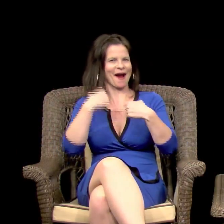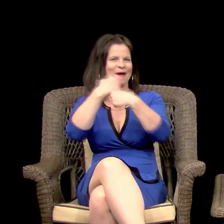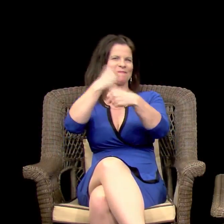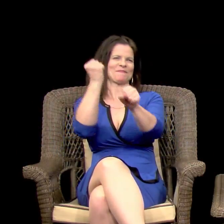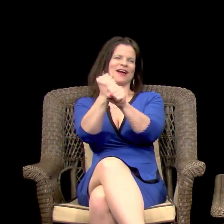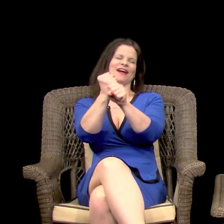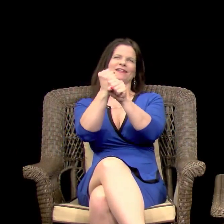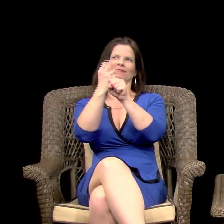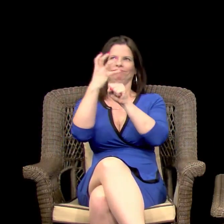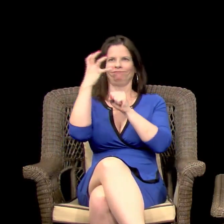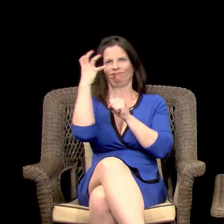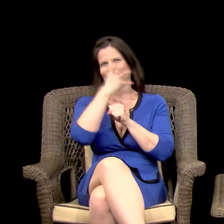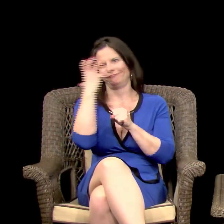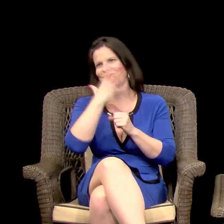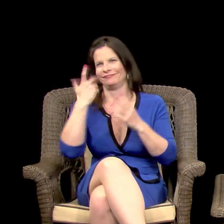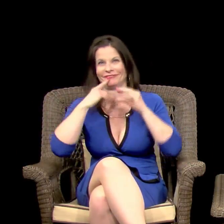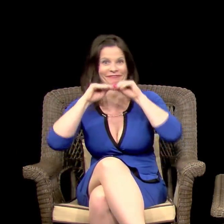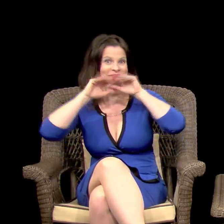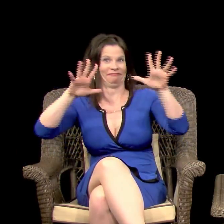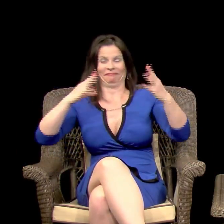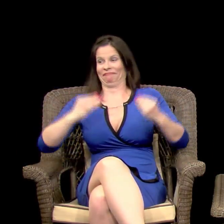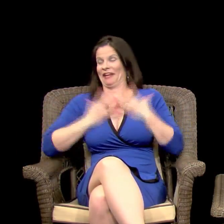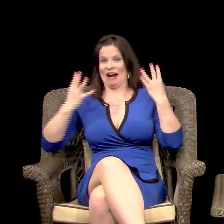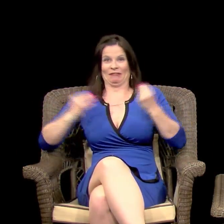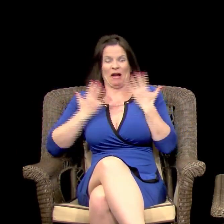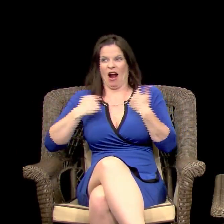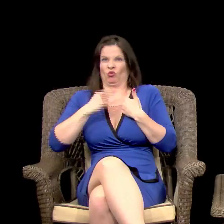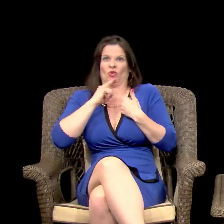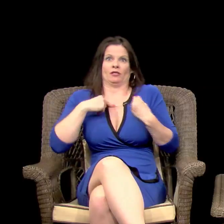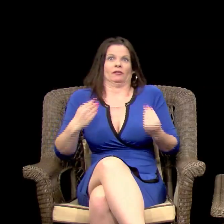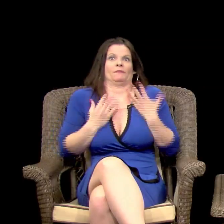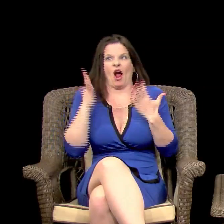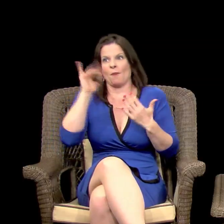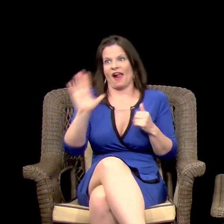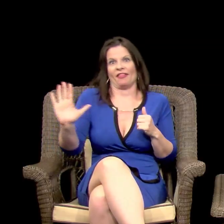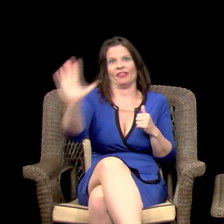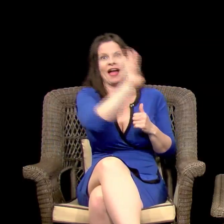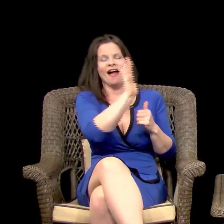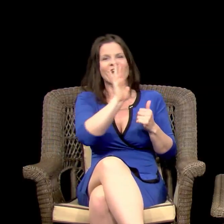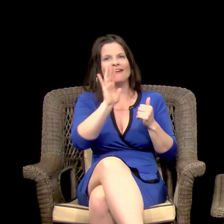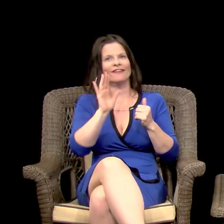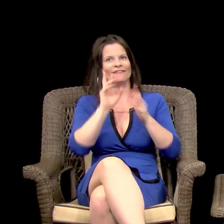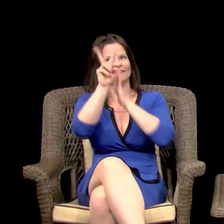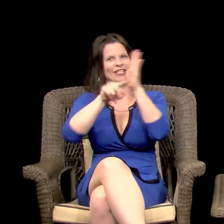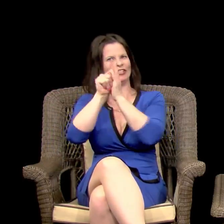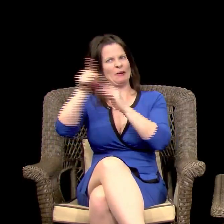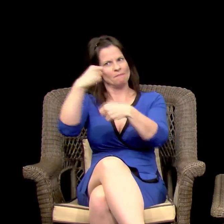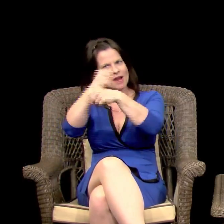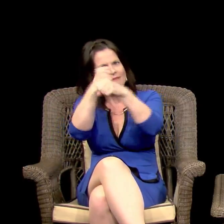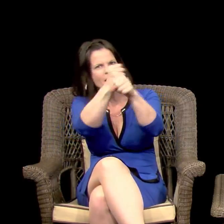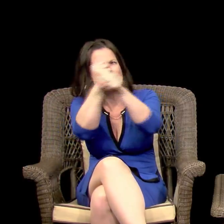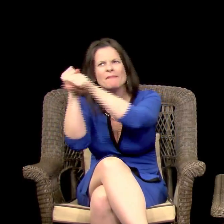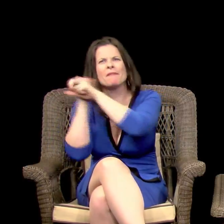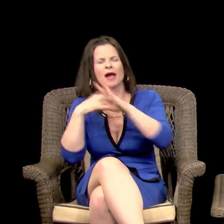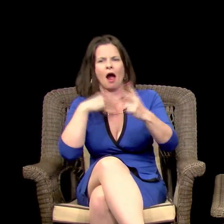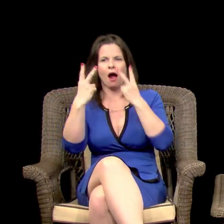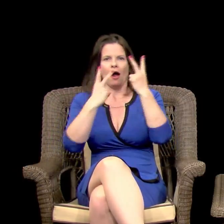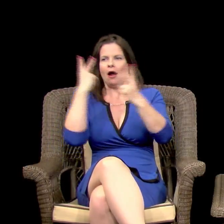That's why I made this video. It's clear that it was very inspirational to me, their videotapes that so